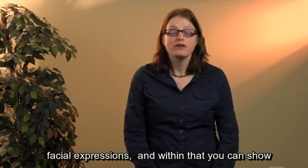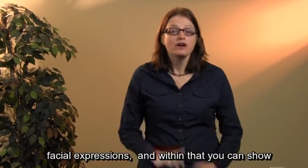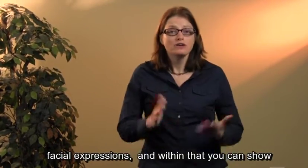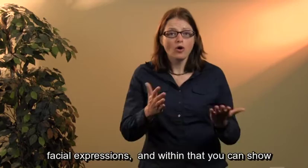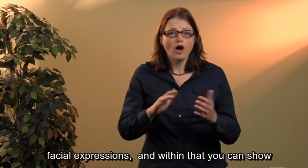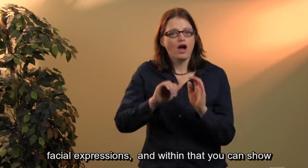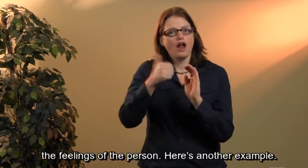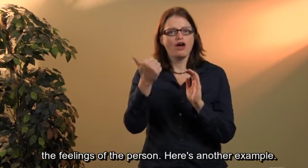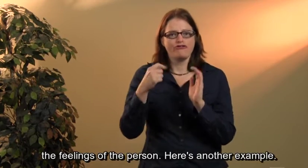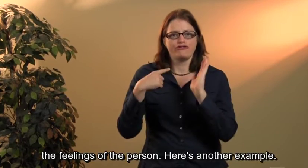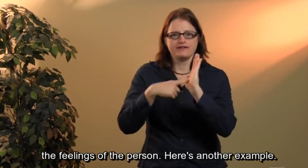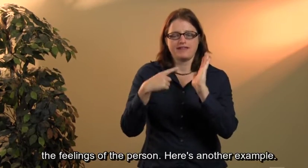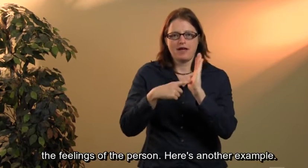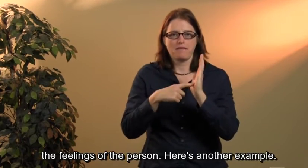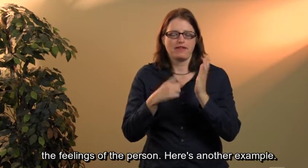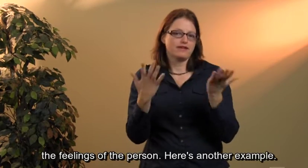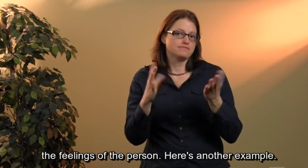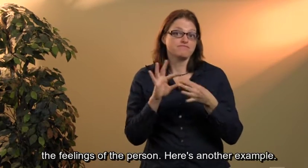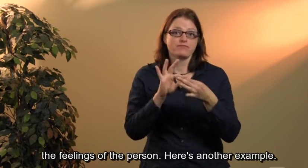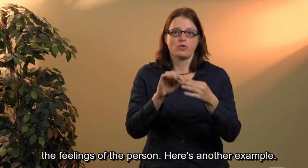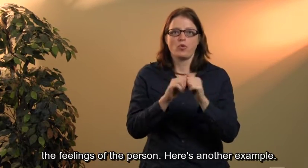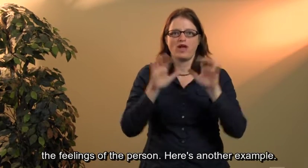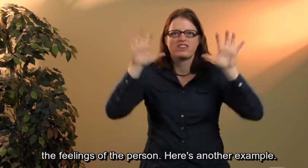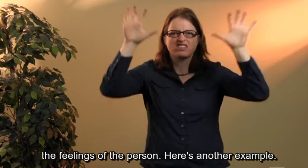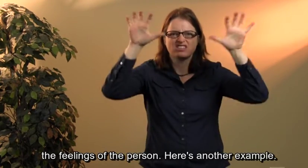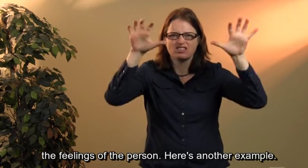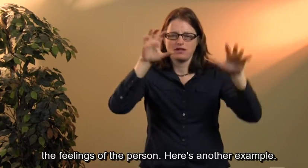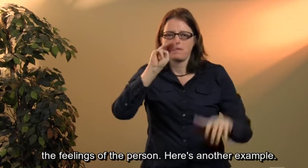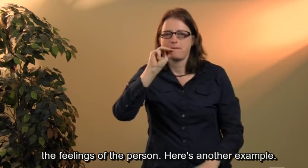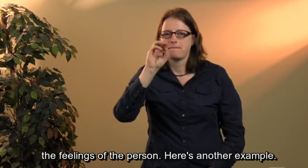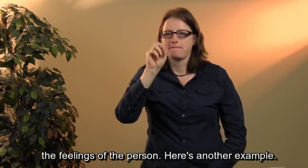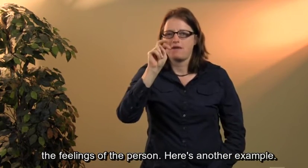And within that, you can show the feelings of the person. Here's another example.